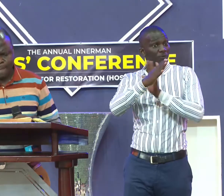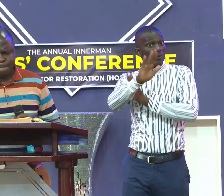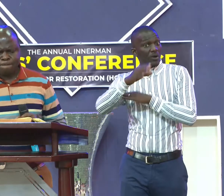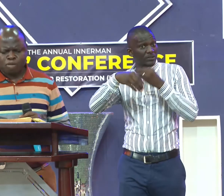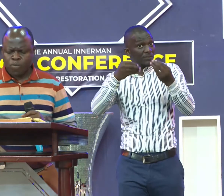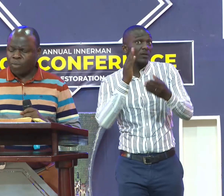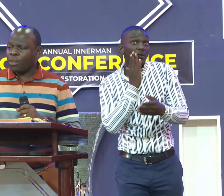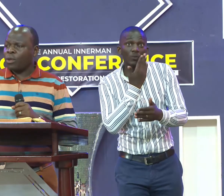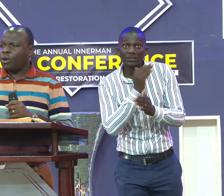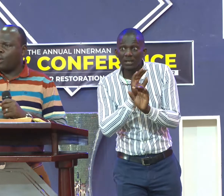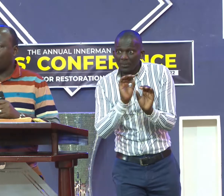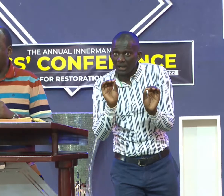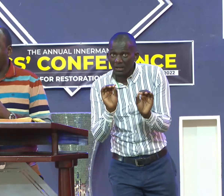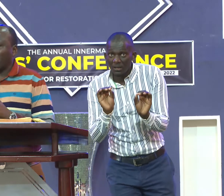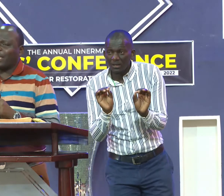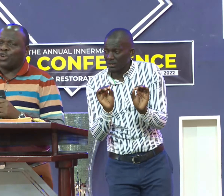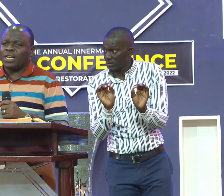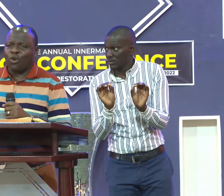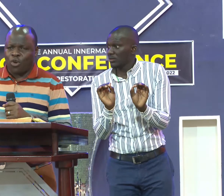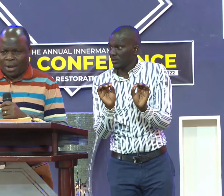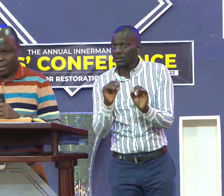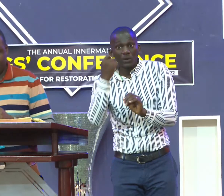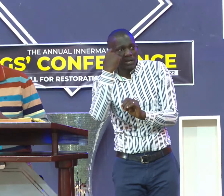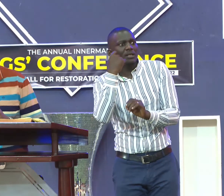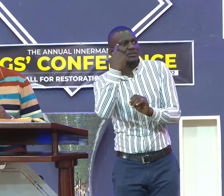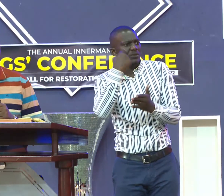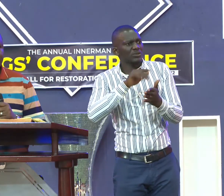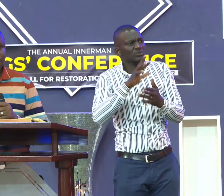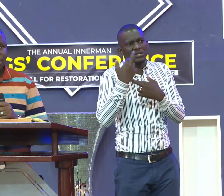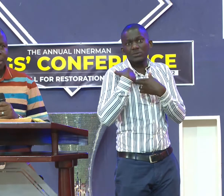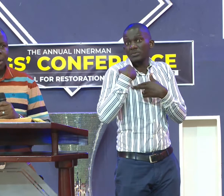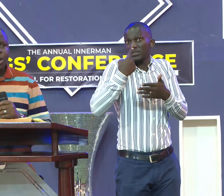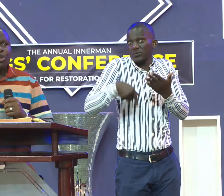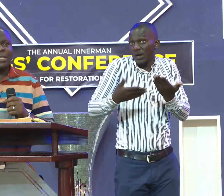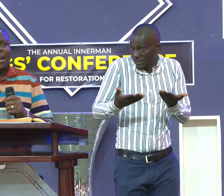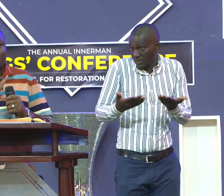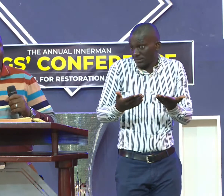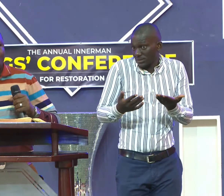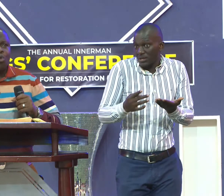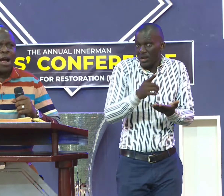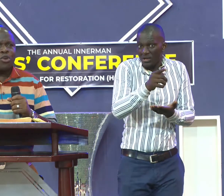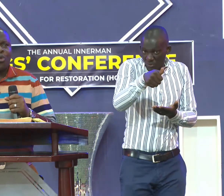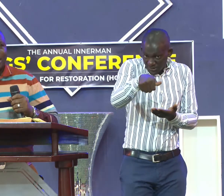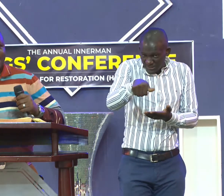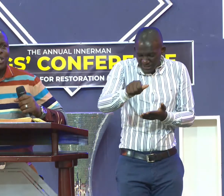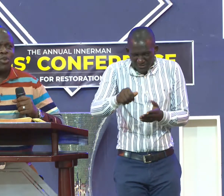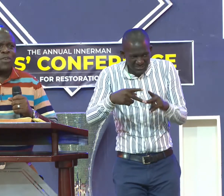If the Lord has not given you the grace for you to know what you ought to do,